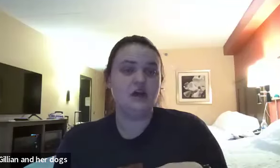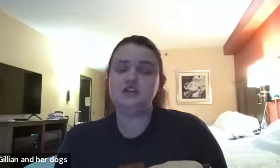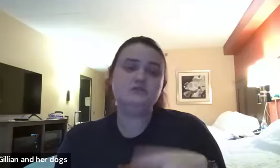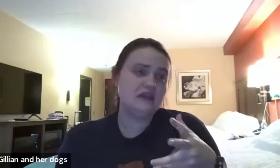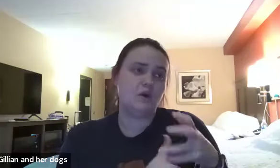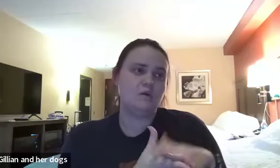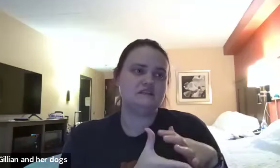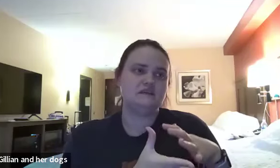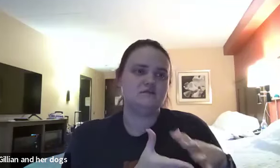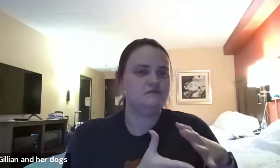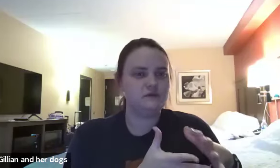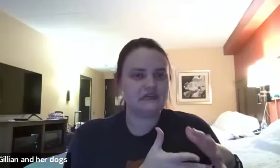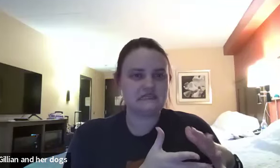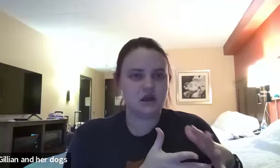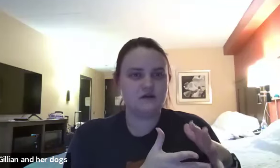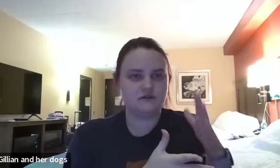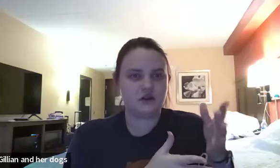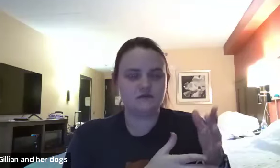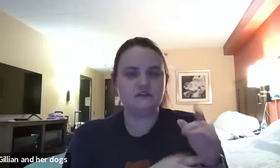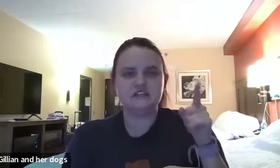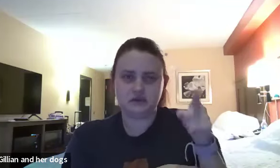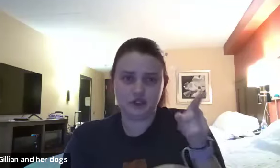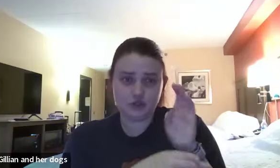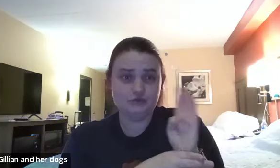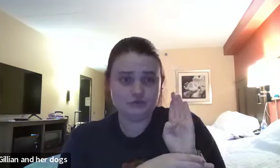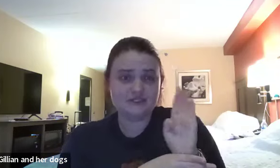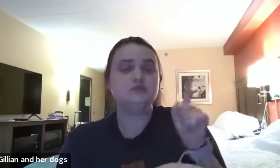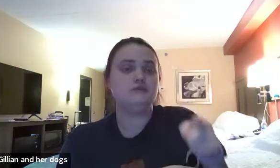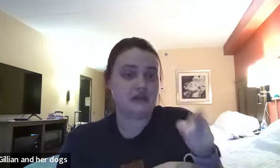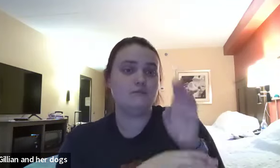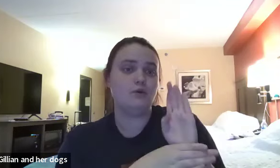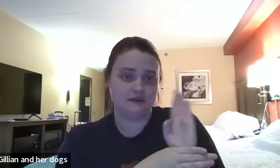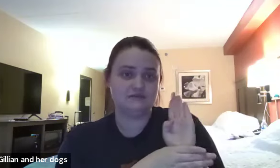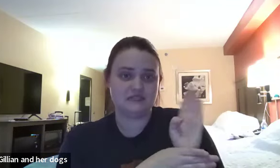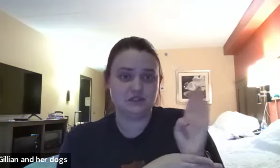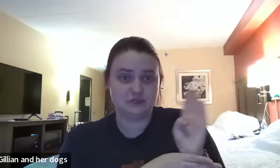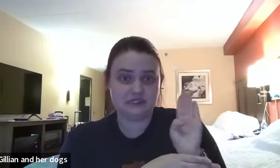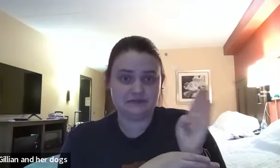And you can always, if you feel like it's not, they're not fully understanding, are you busy? You can point and say you busy.